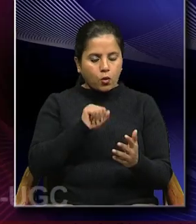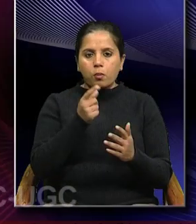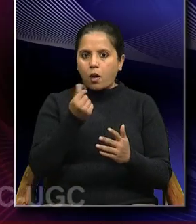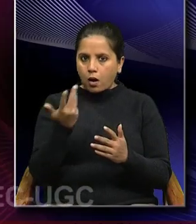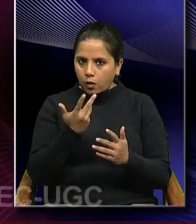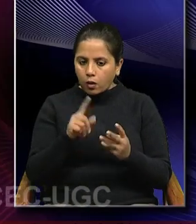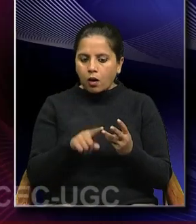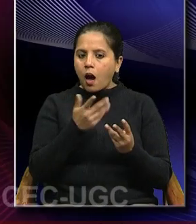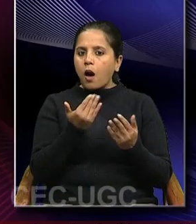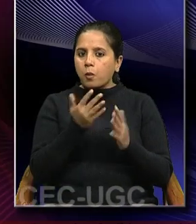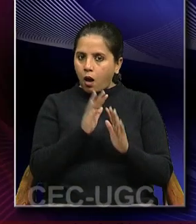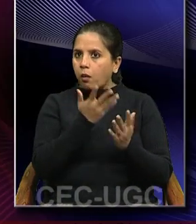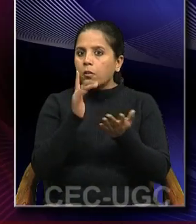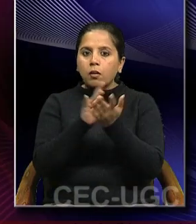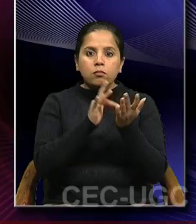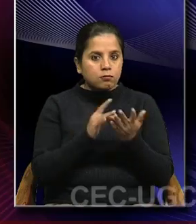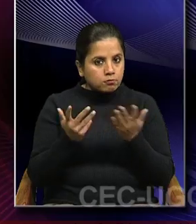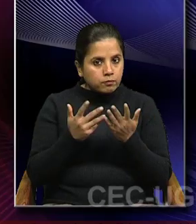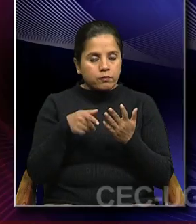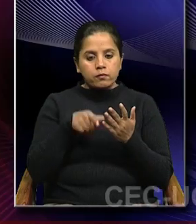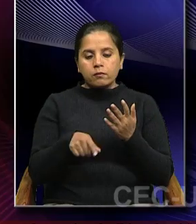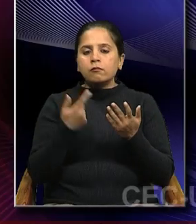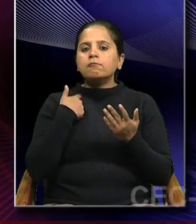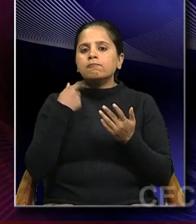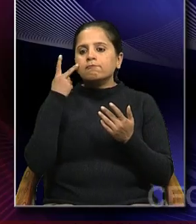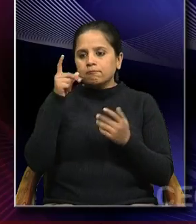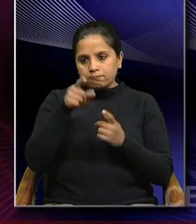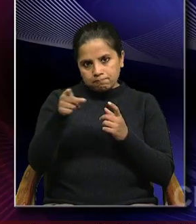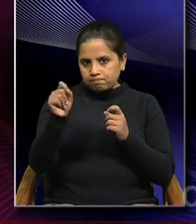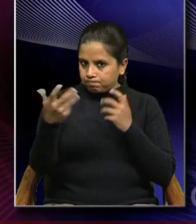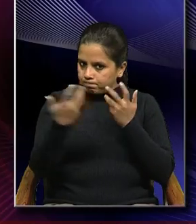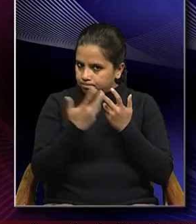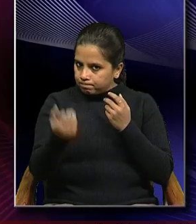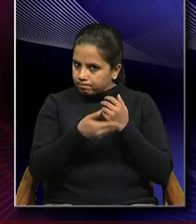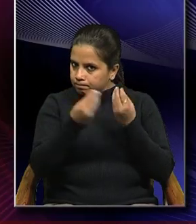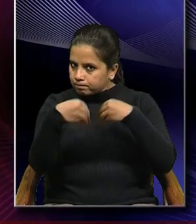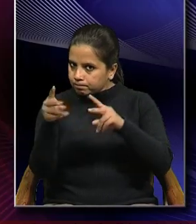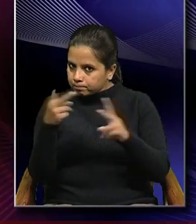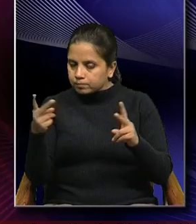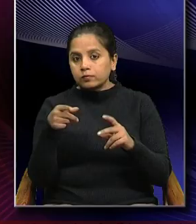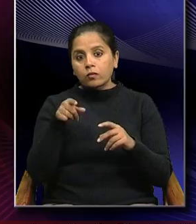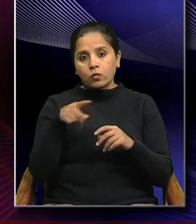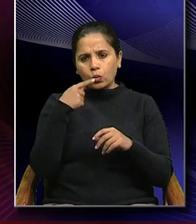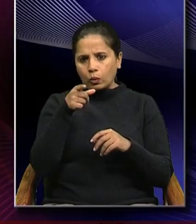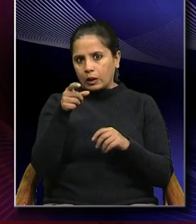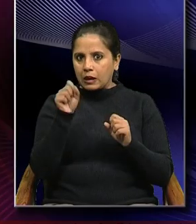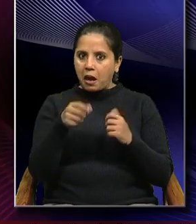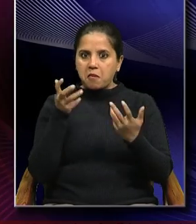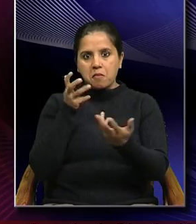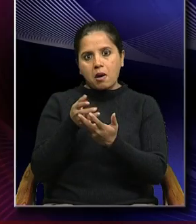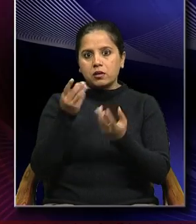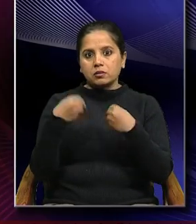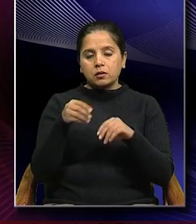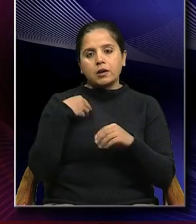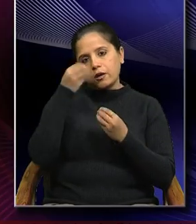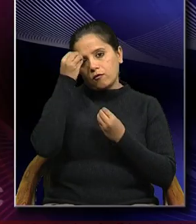its availability to their prospective customers. So, whosoever is there as a potential customer, we are